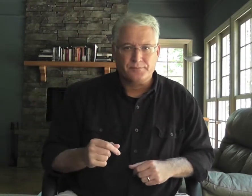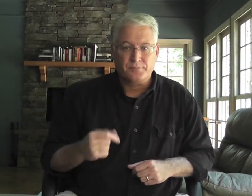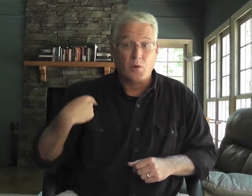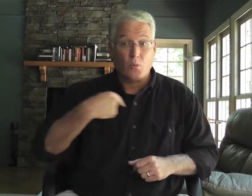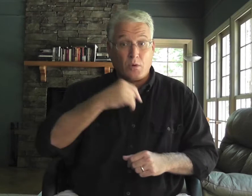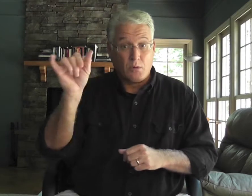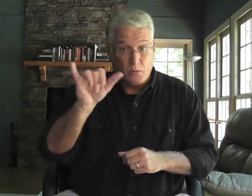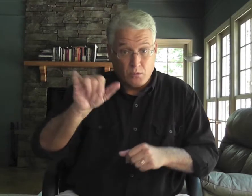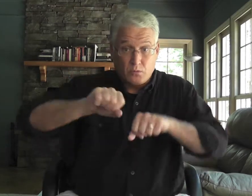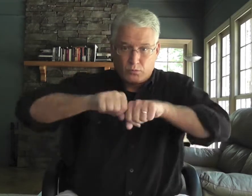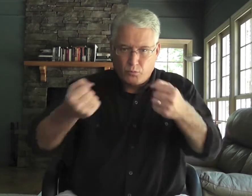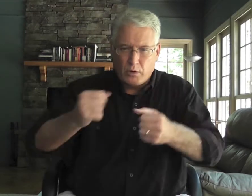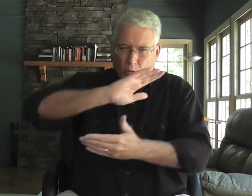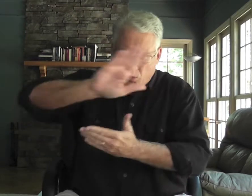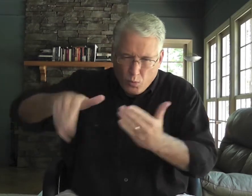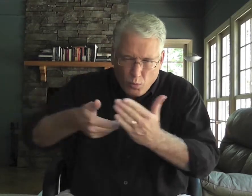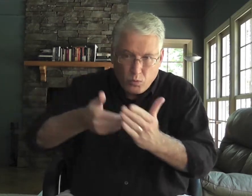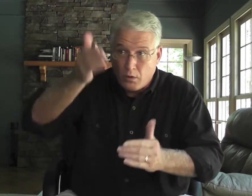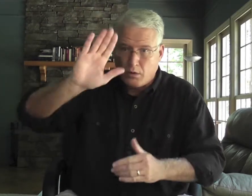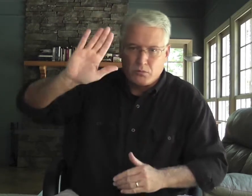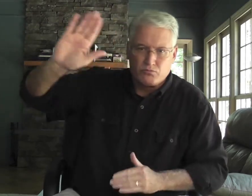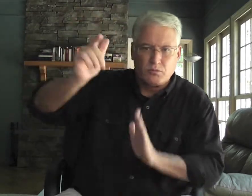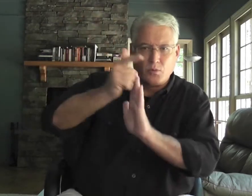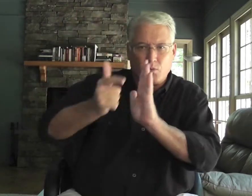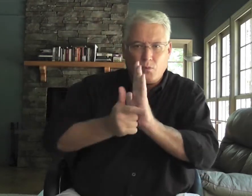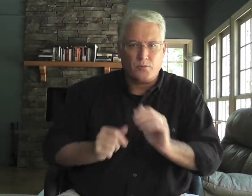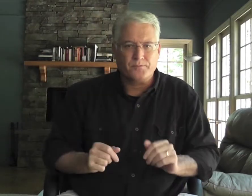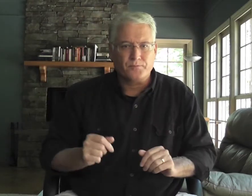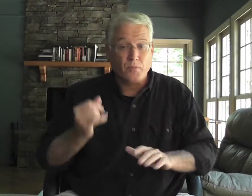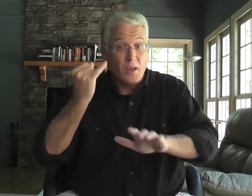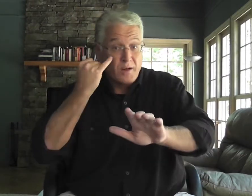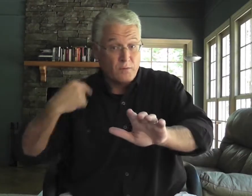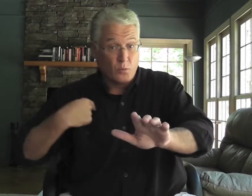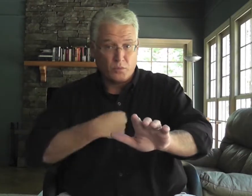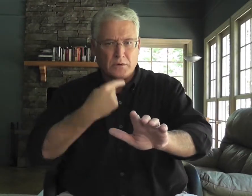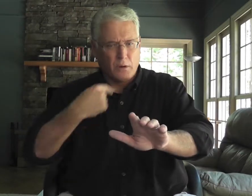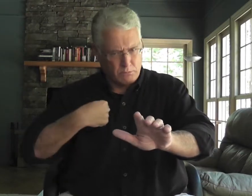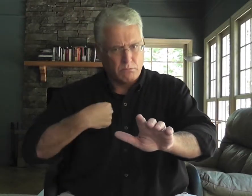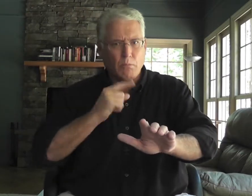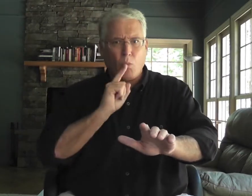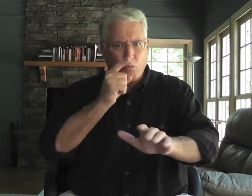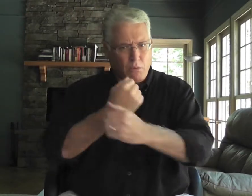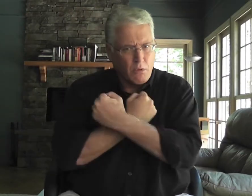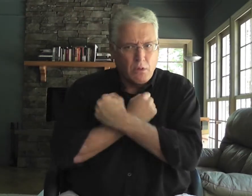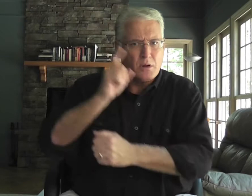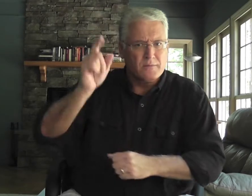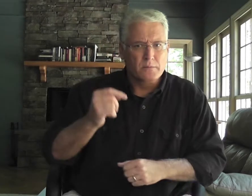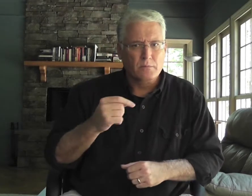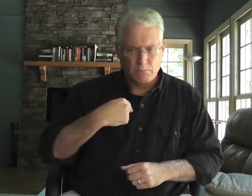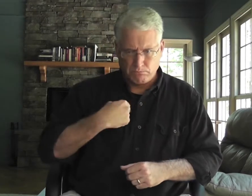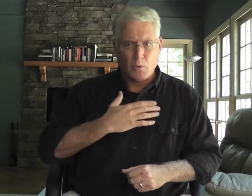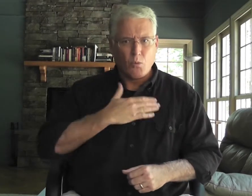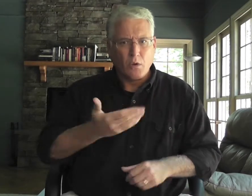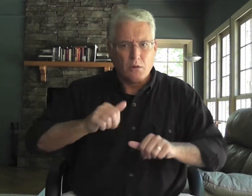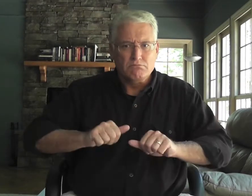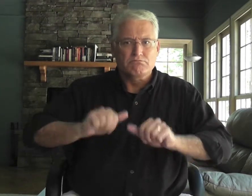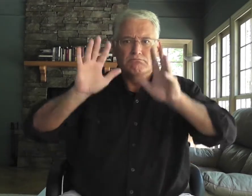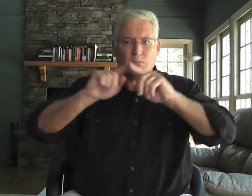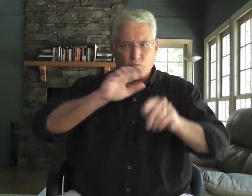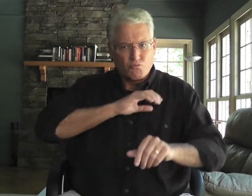God. We also are breaking all of the laws. Now, if we keep the commandment of